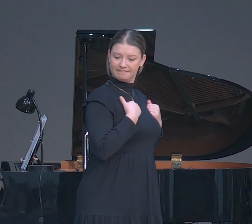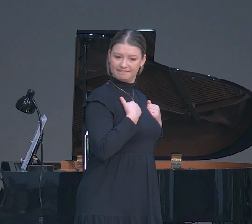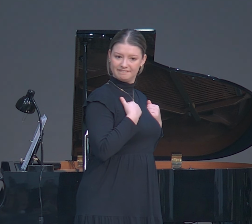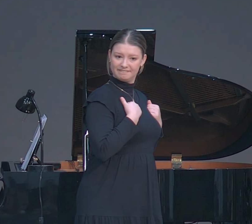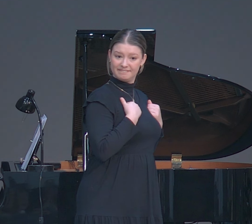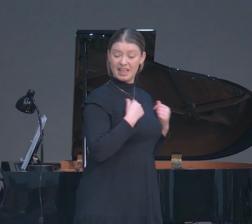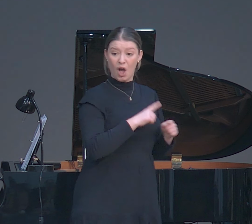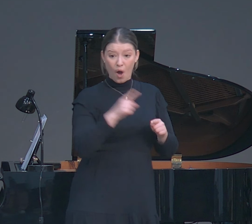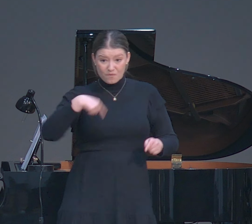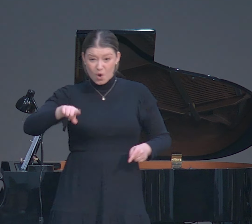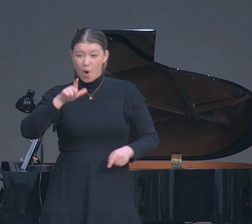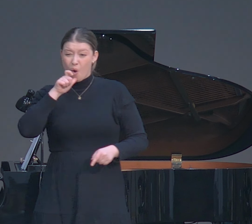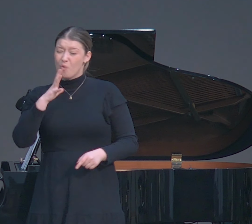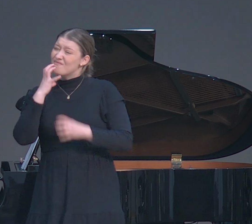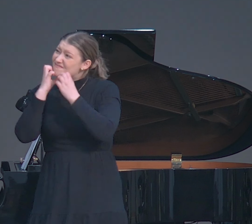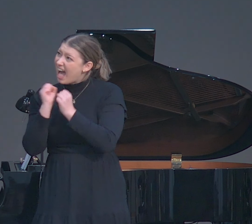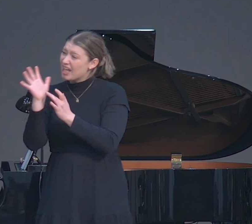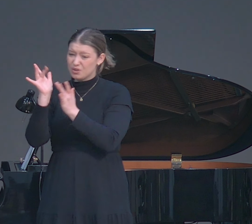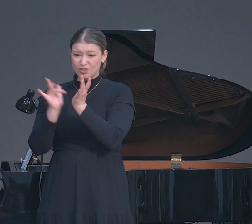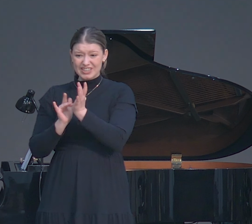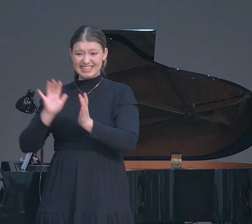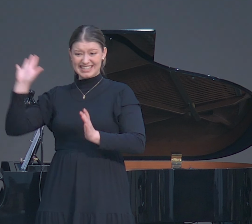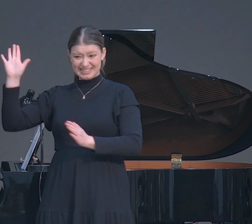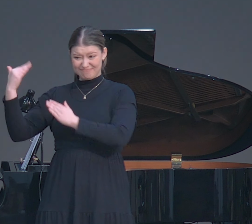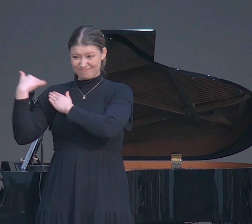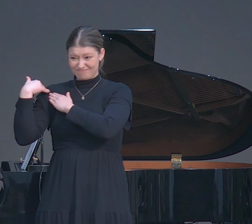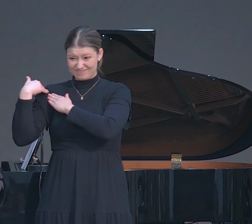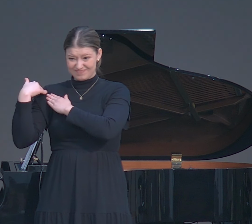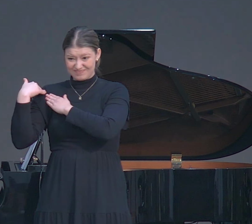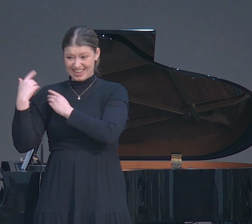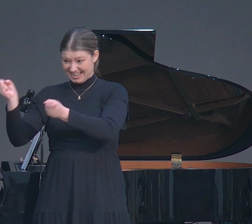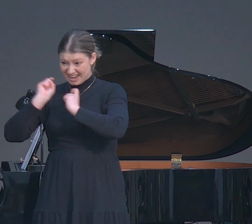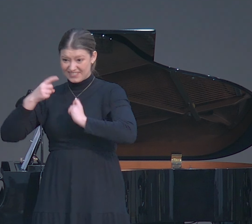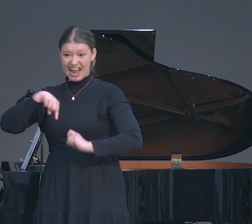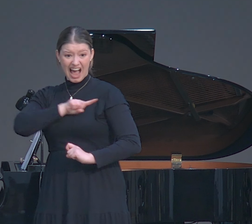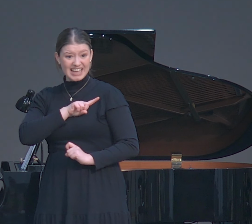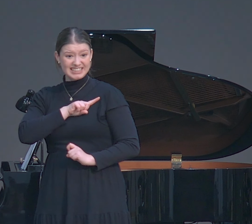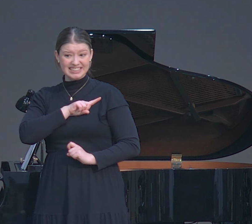But for people who value Jesus' mission above all else,